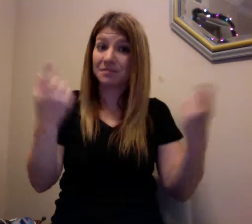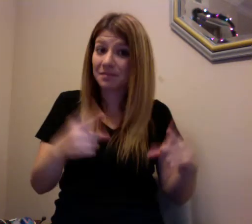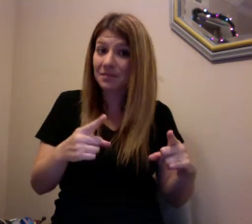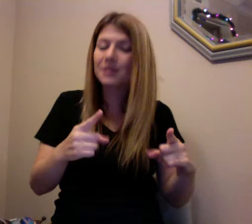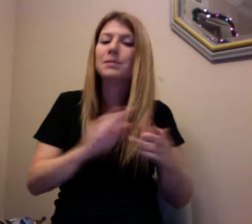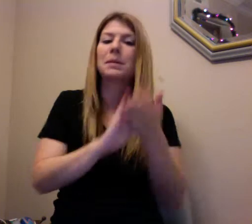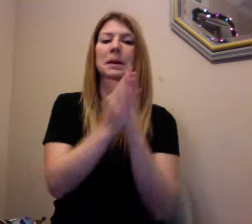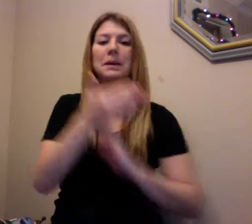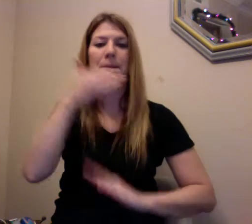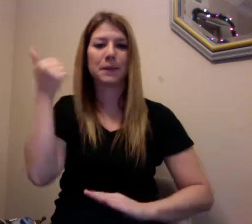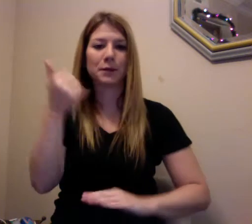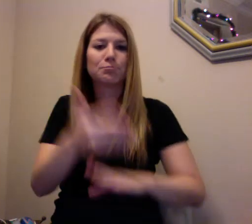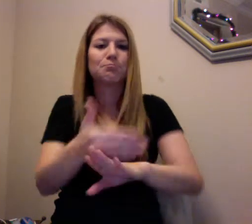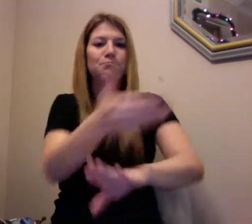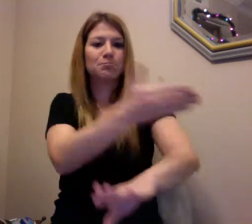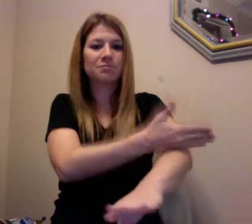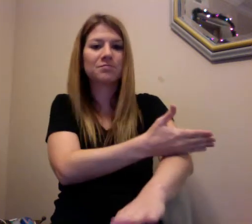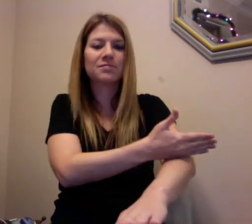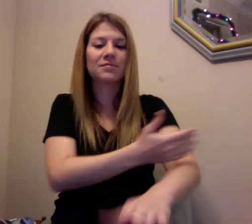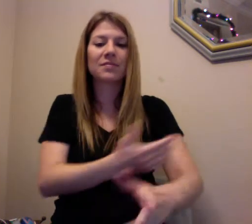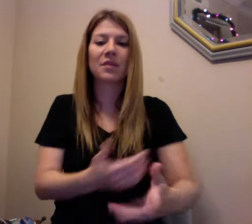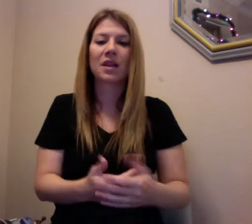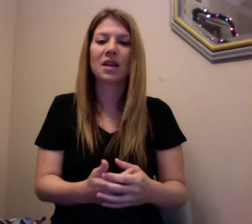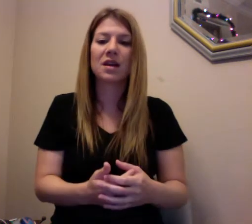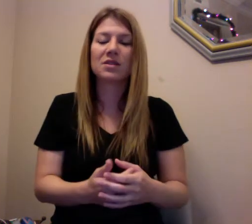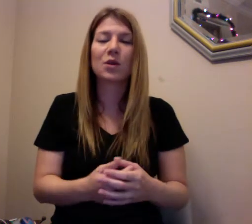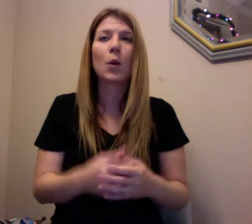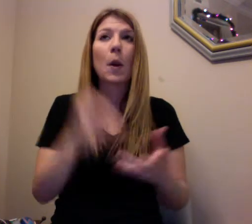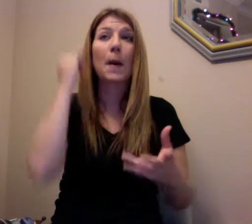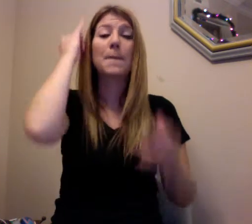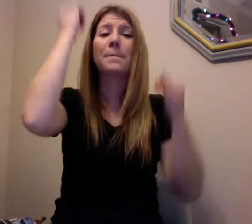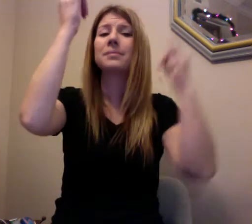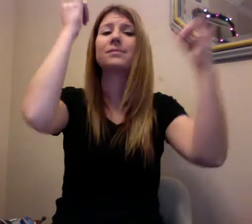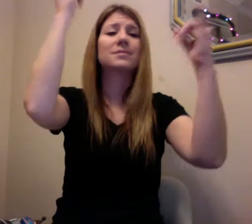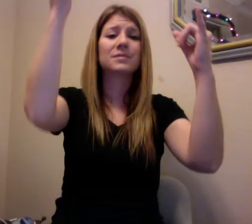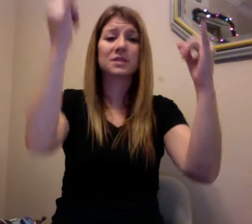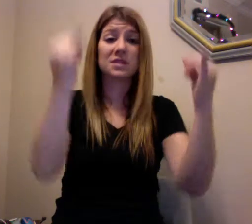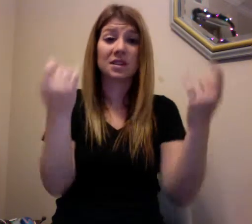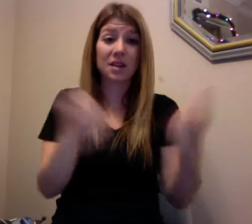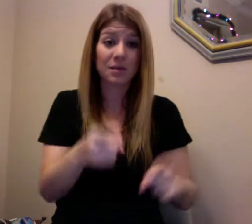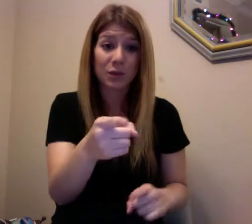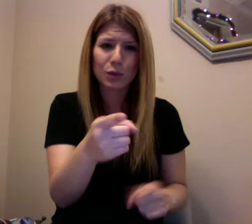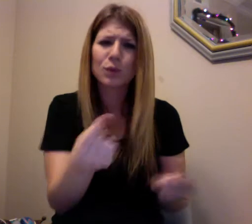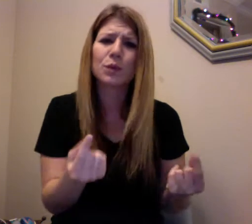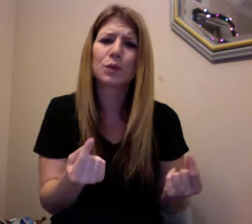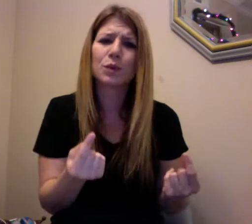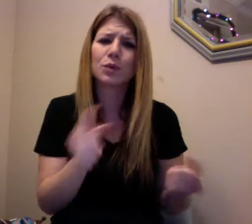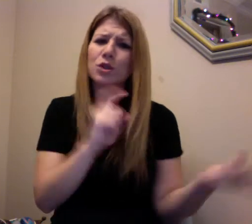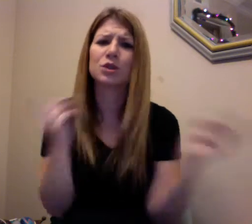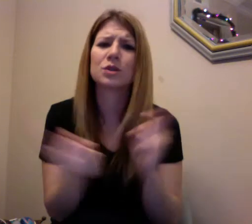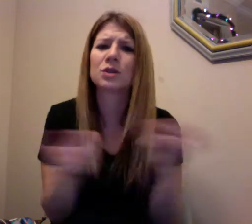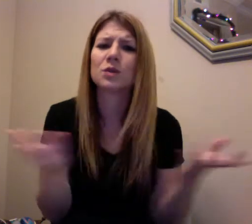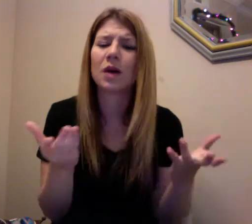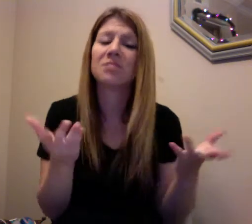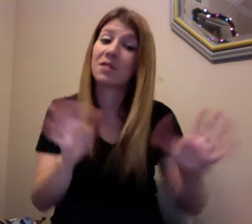on your plane, and please don't. But imagine, and how would you change? What would you get done that you're waiting to get done because you think